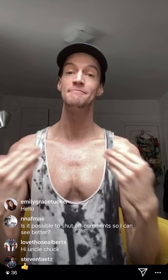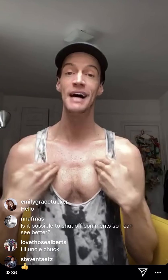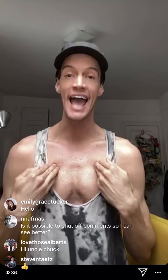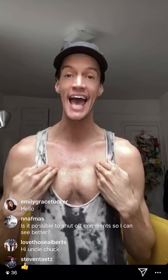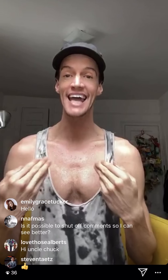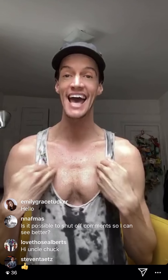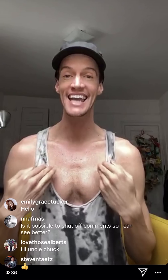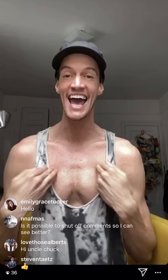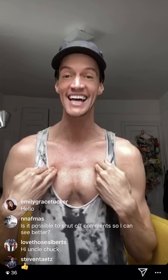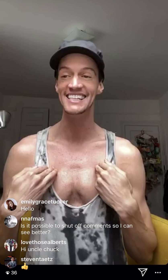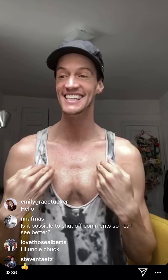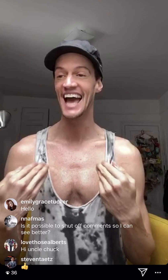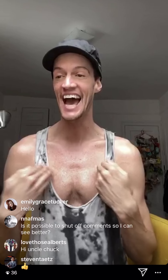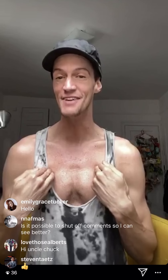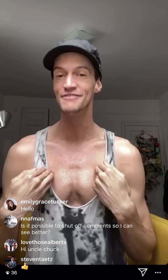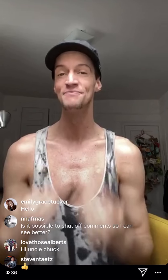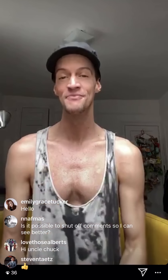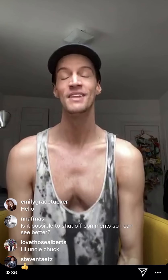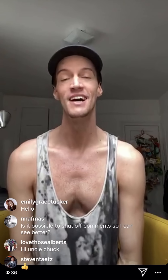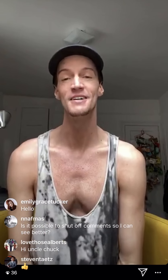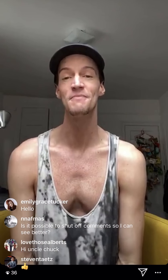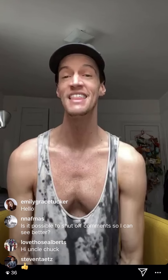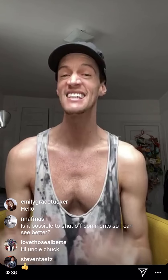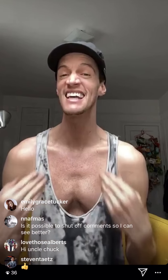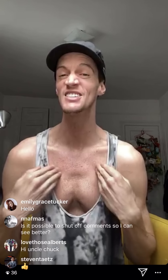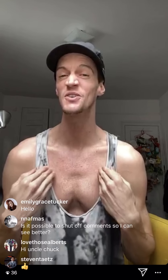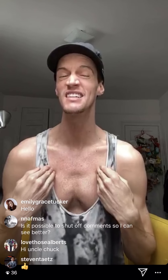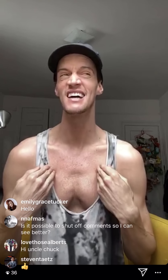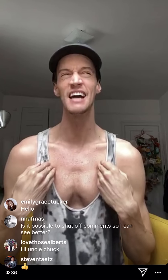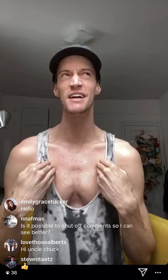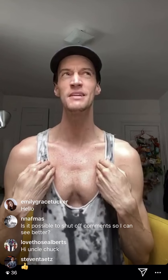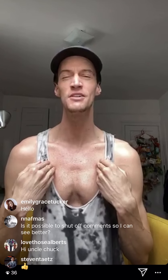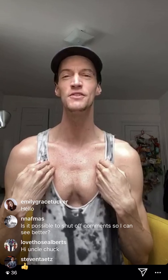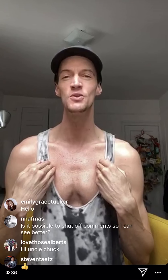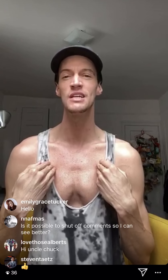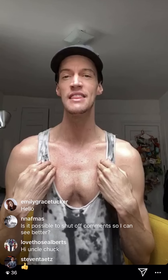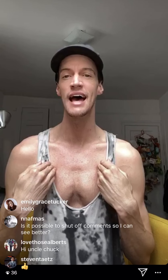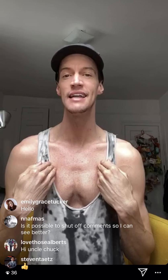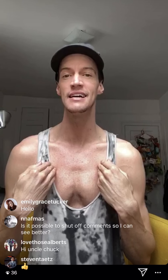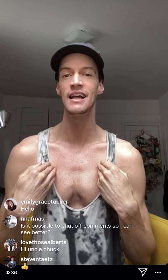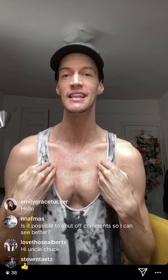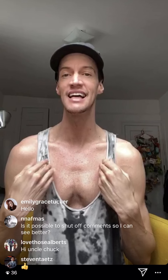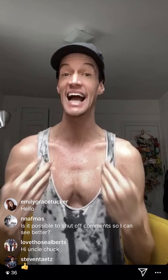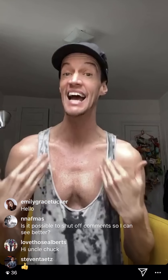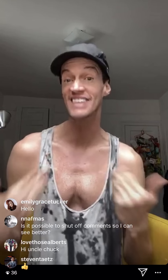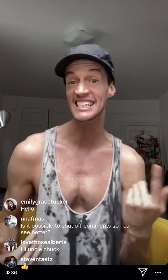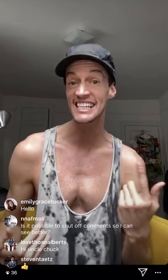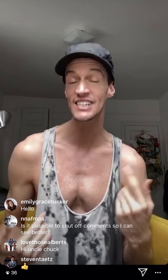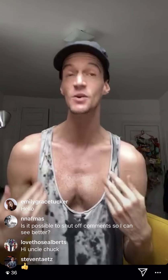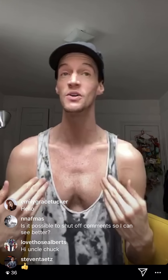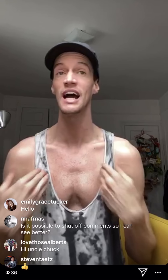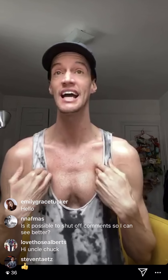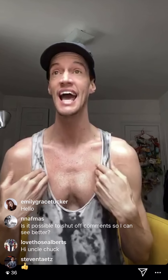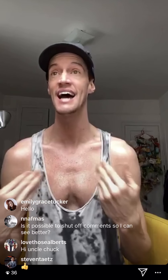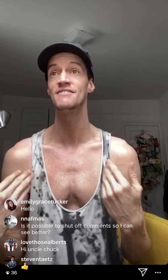had, have. That's a great sign. I find myself using that a lot. I have an idea, or I have something I want